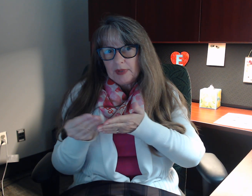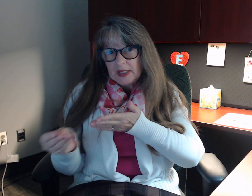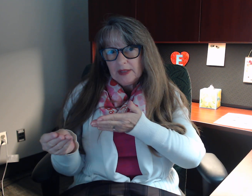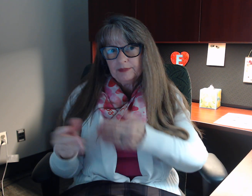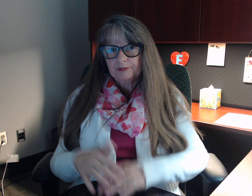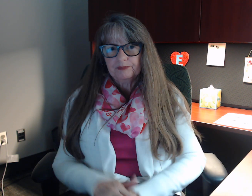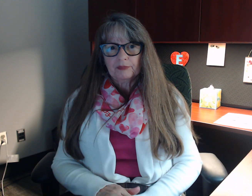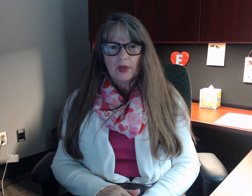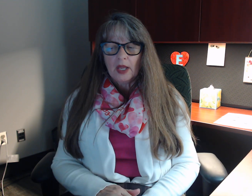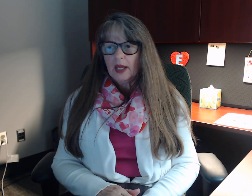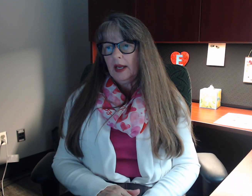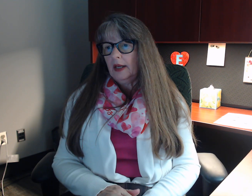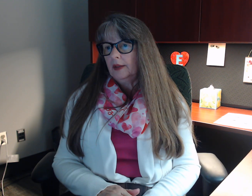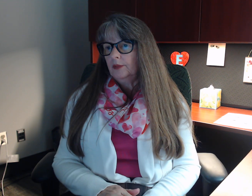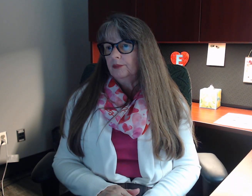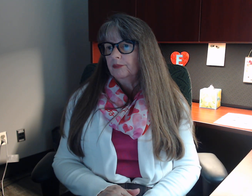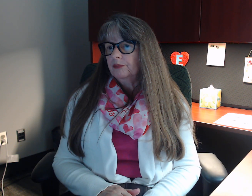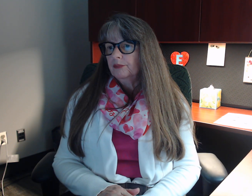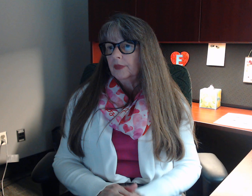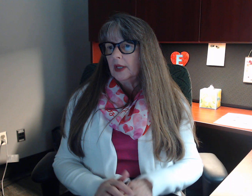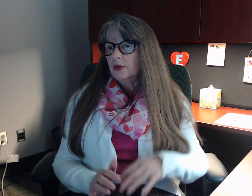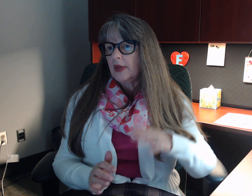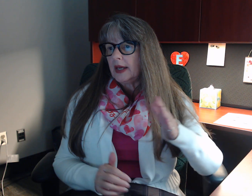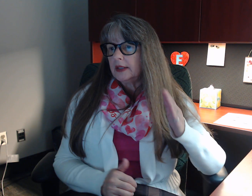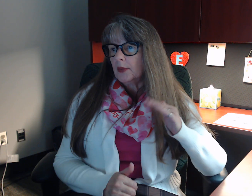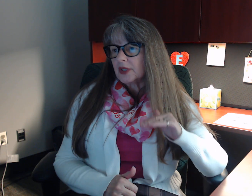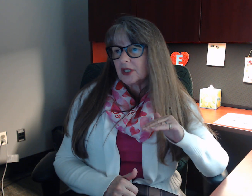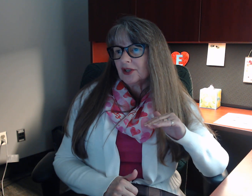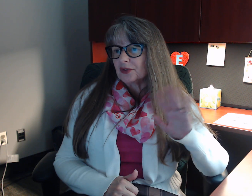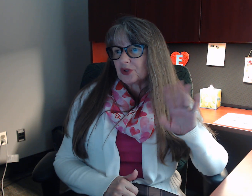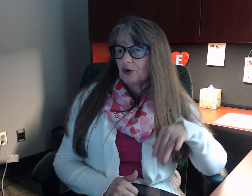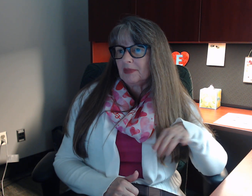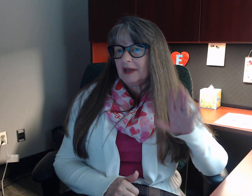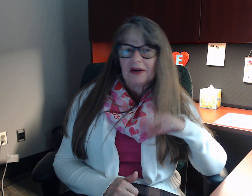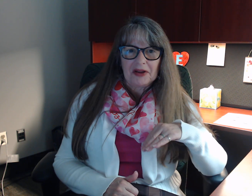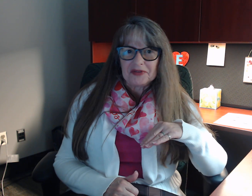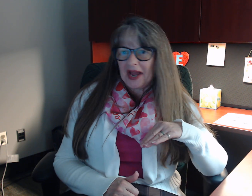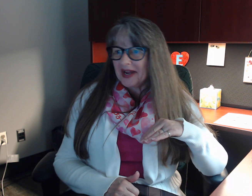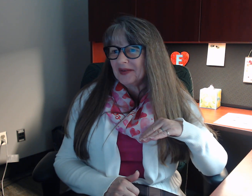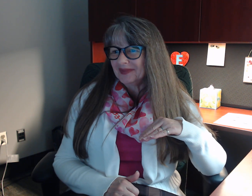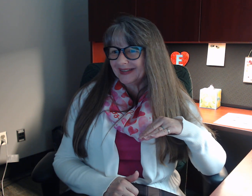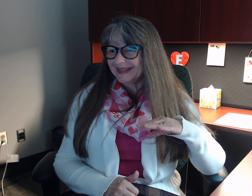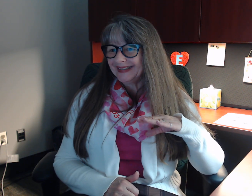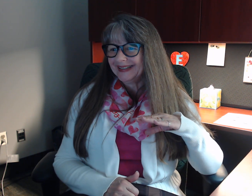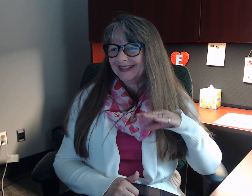it. And do that. I was going to tell you a little story, but I don't have time.